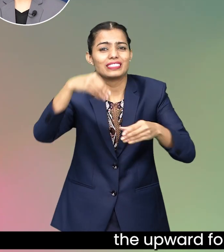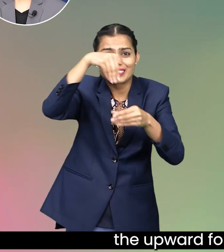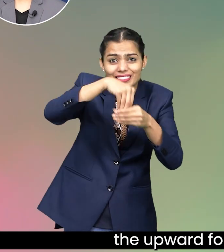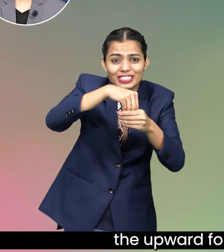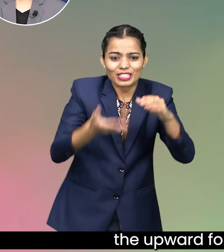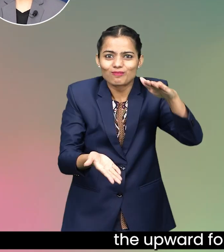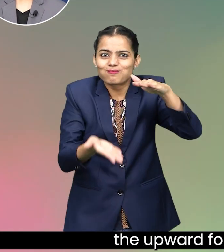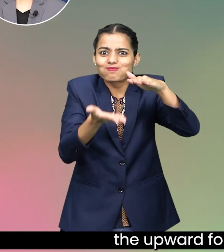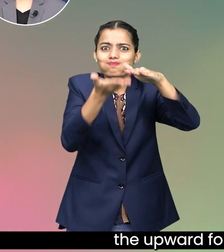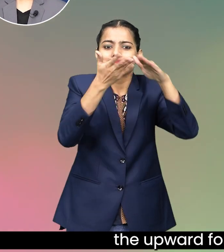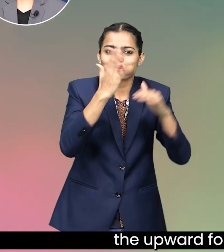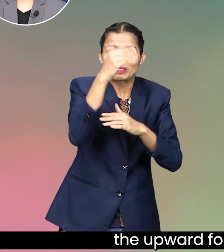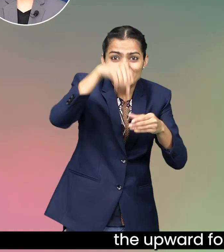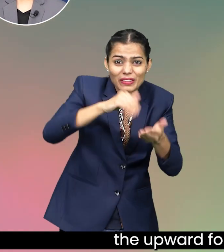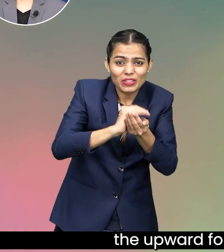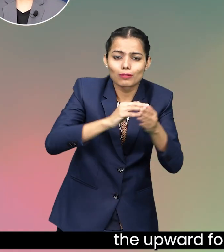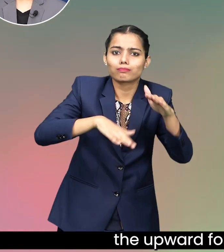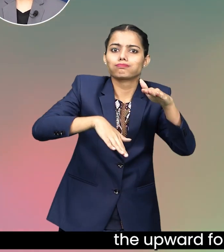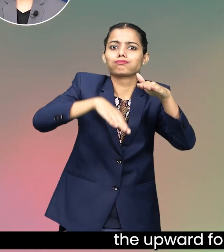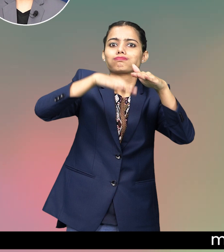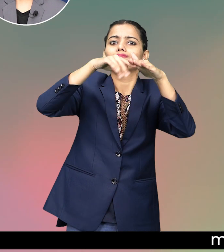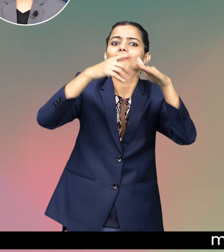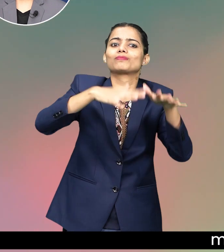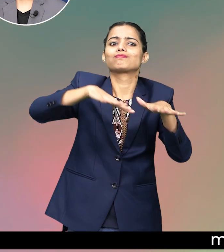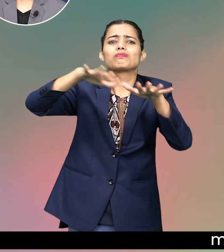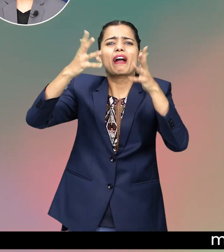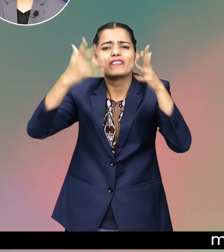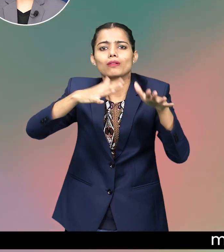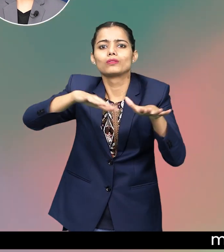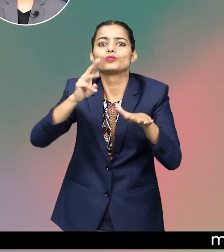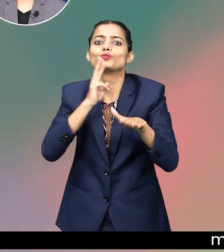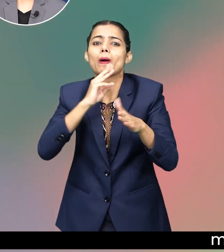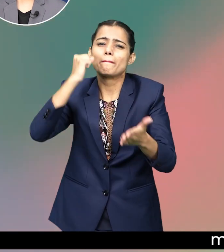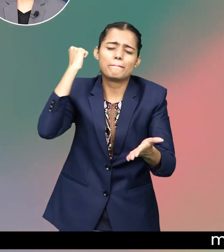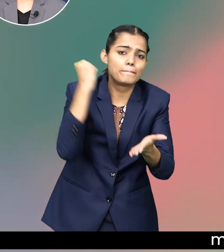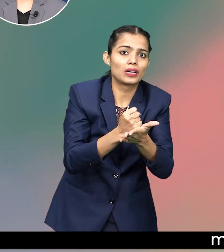the upward force on the bottle due to water must be balanced